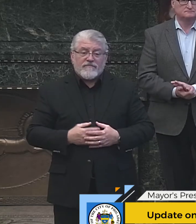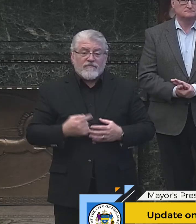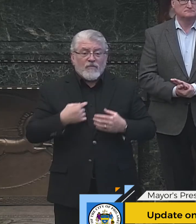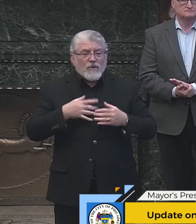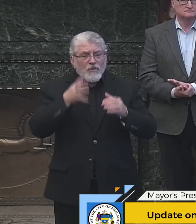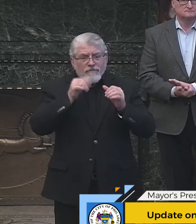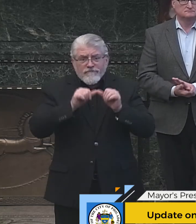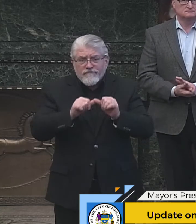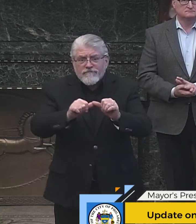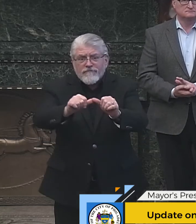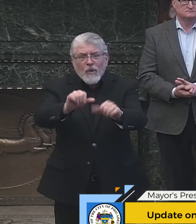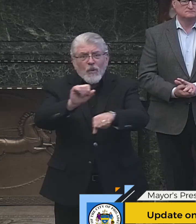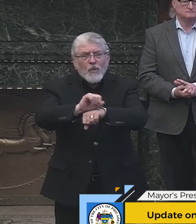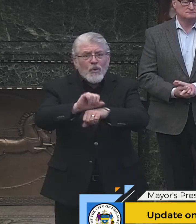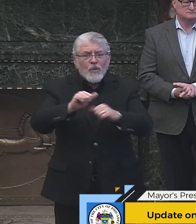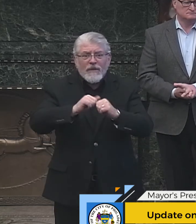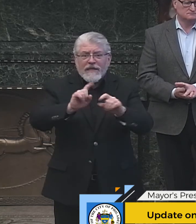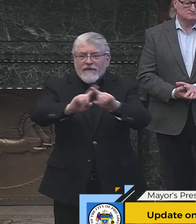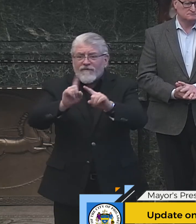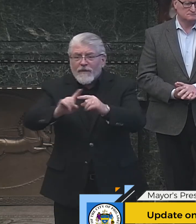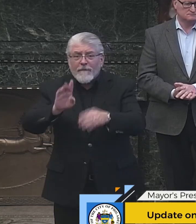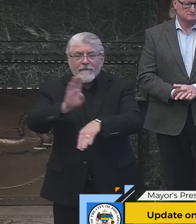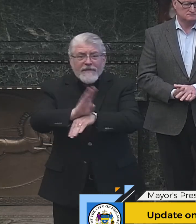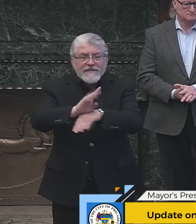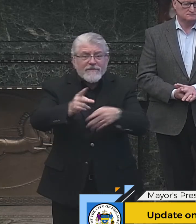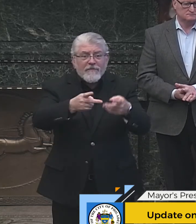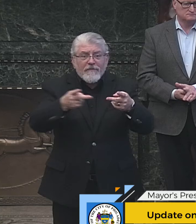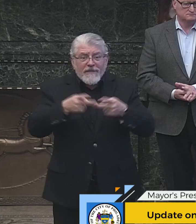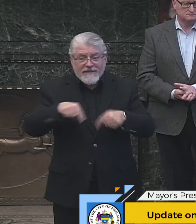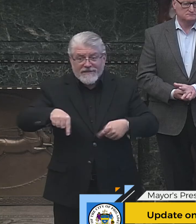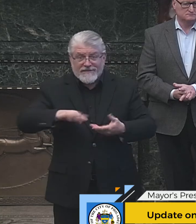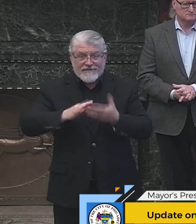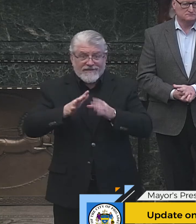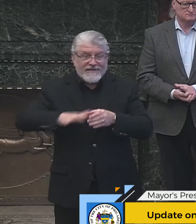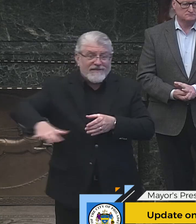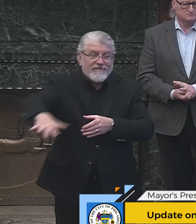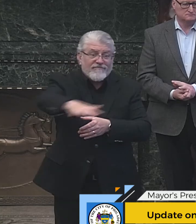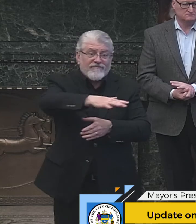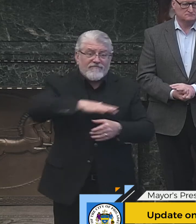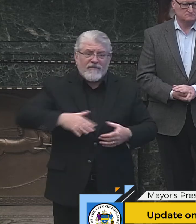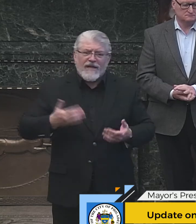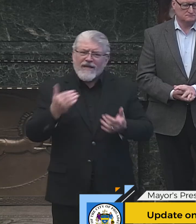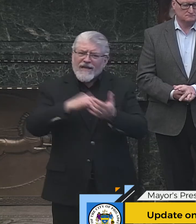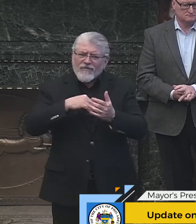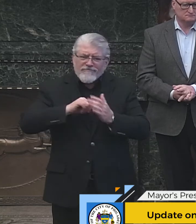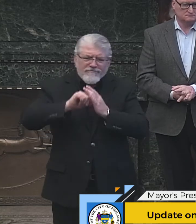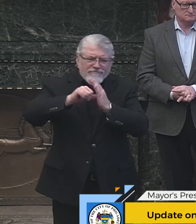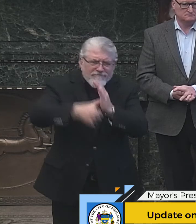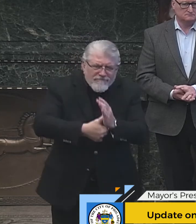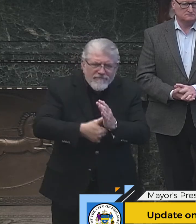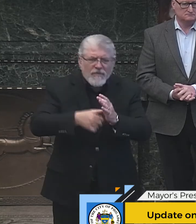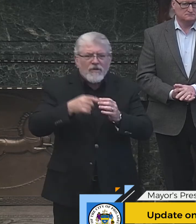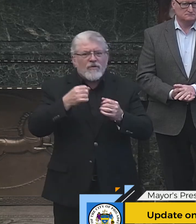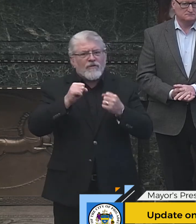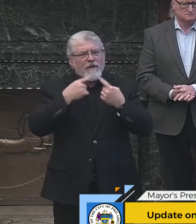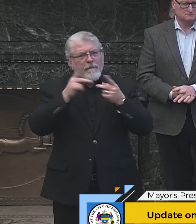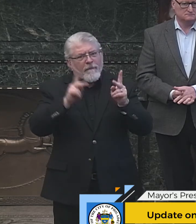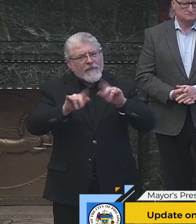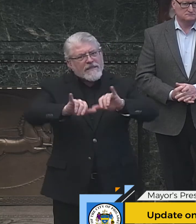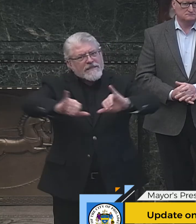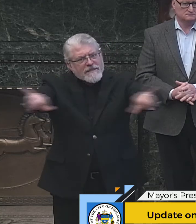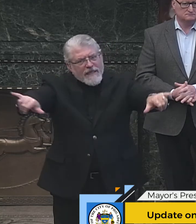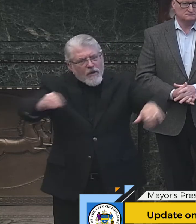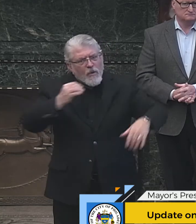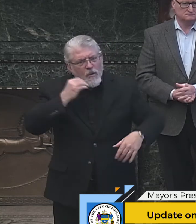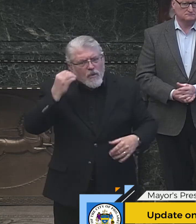to continue to reiterate that people need to stay home. I think we've been pretty clear about that throughout these press conferences. We're continuing to